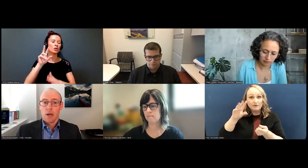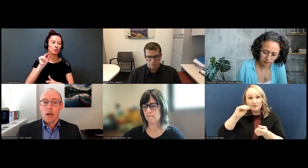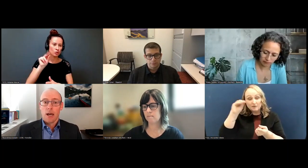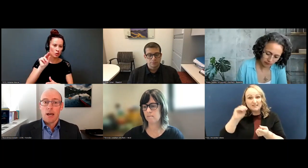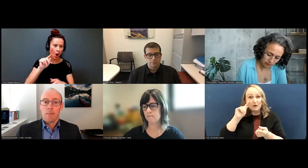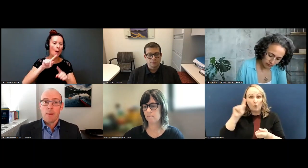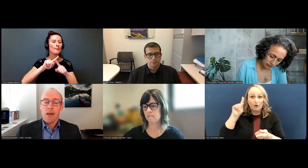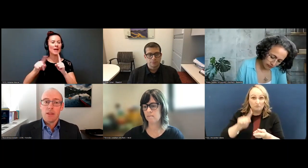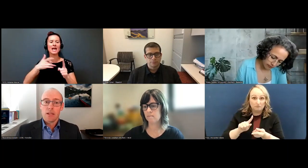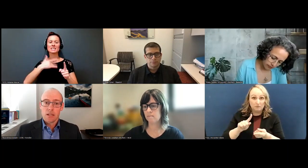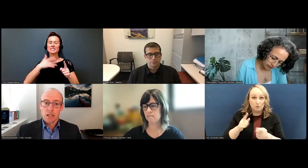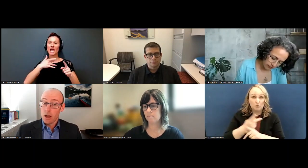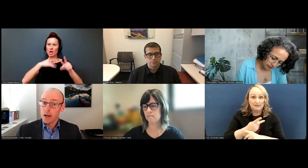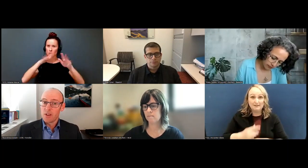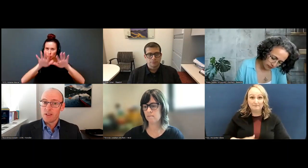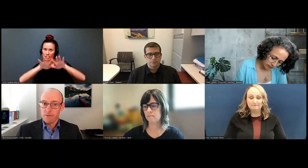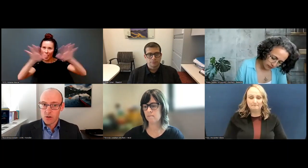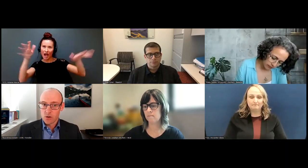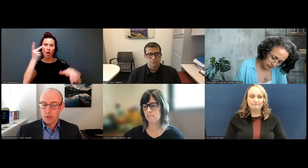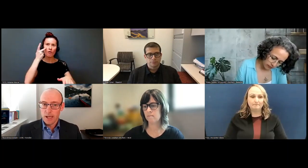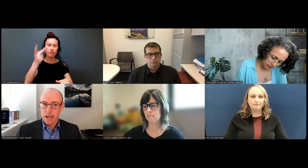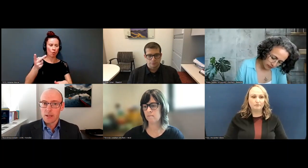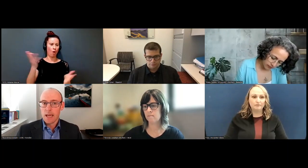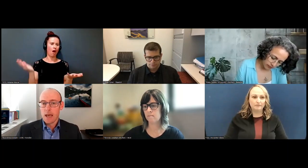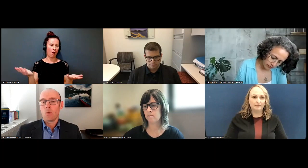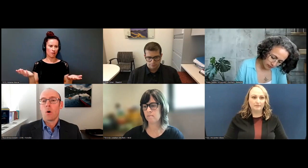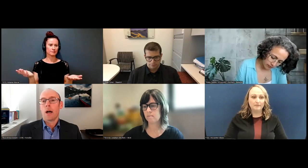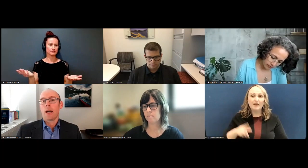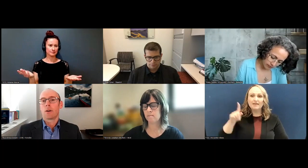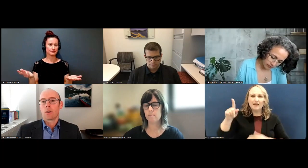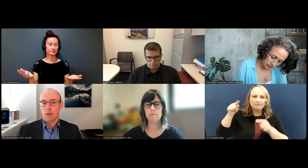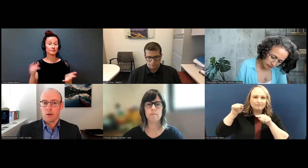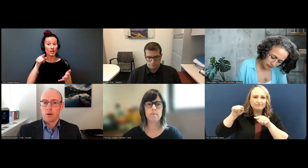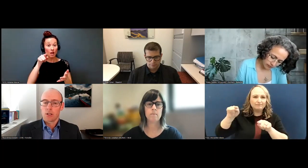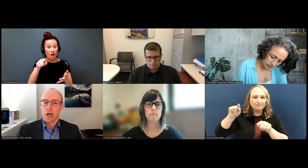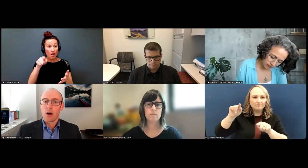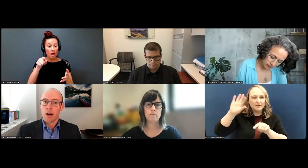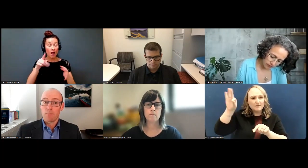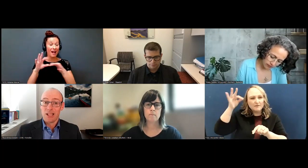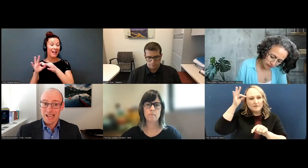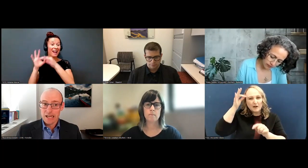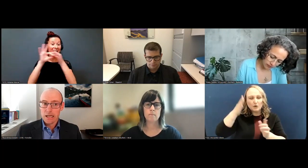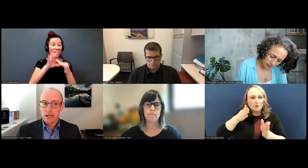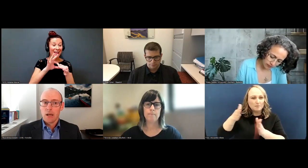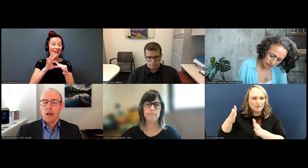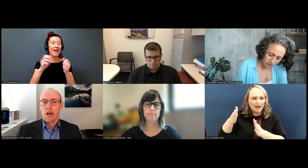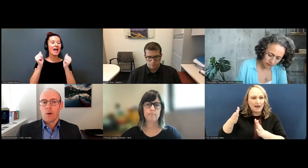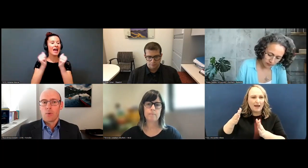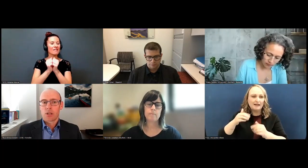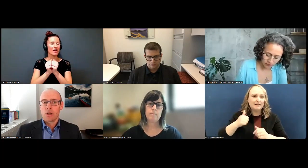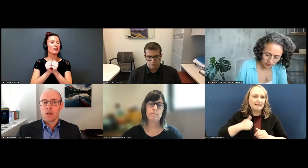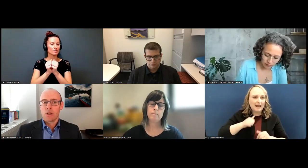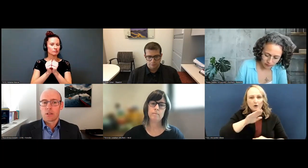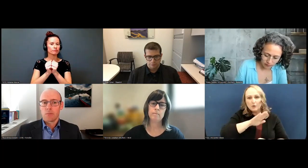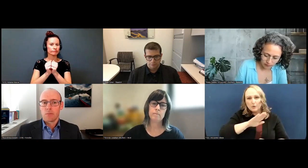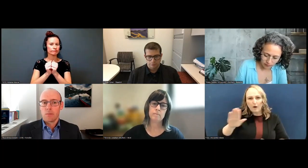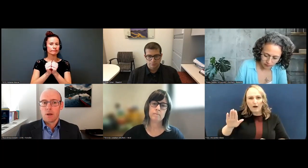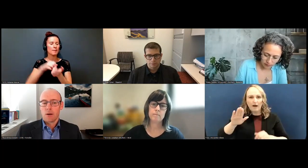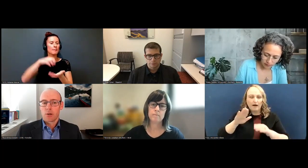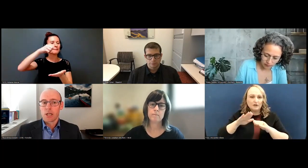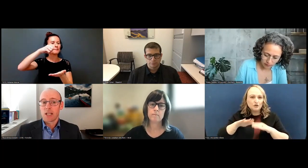targets. And this is in line with the federal plan, the Canada-wide Early Learning and Childcare Plan, which